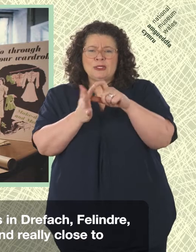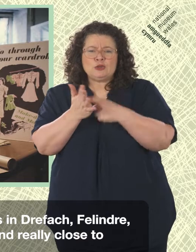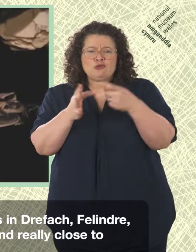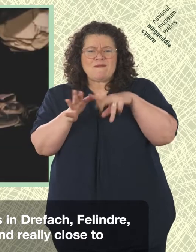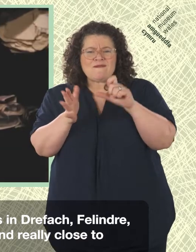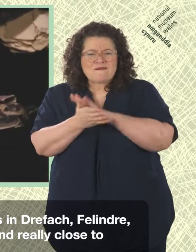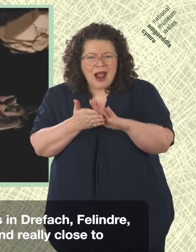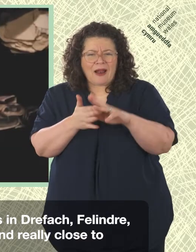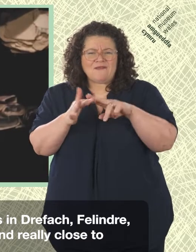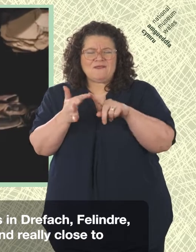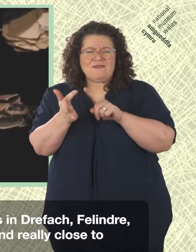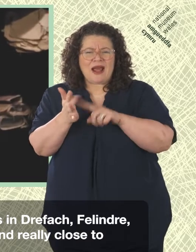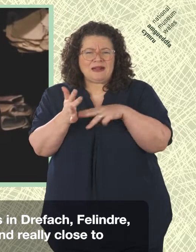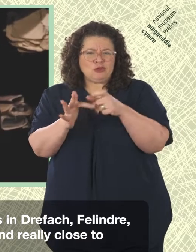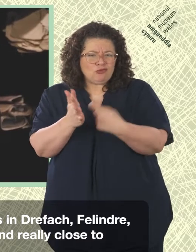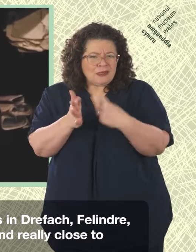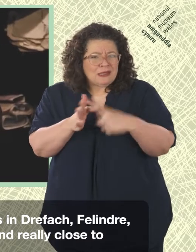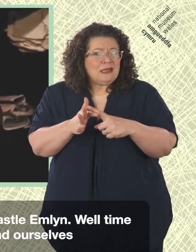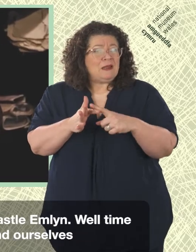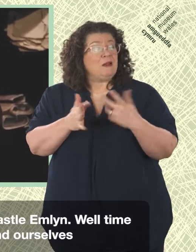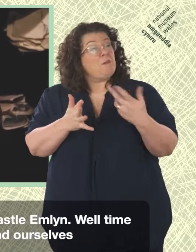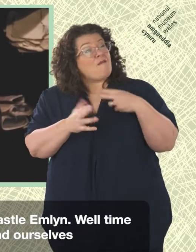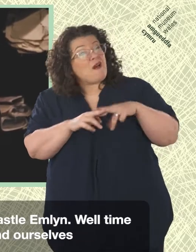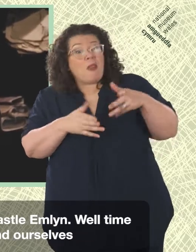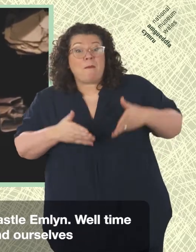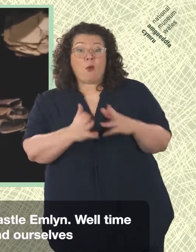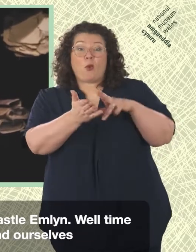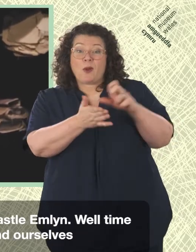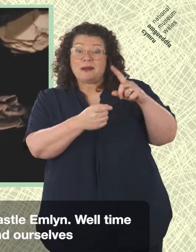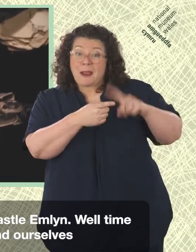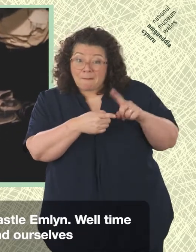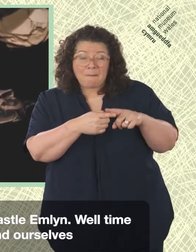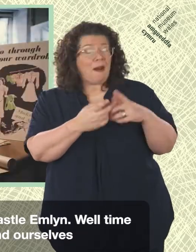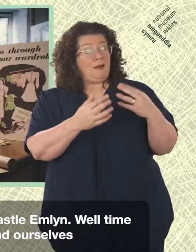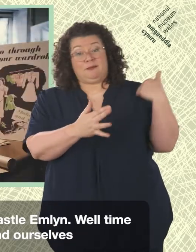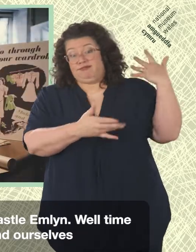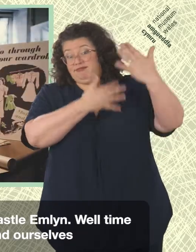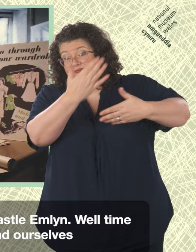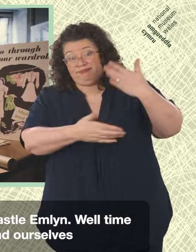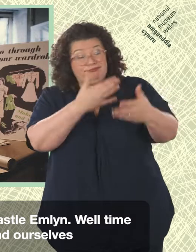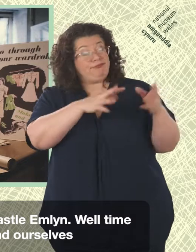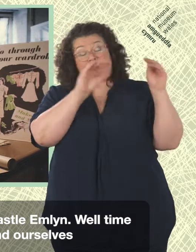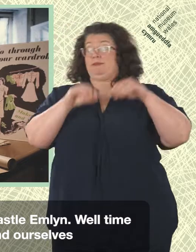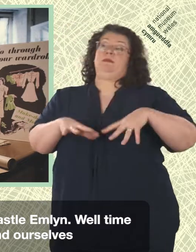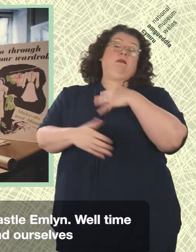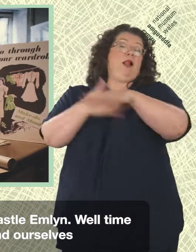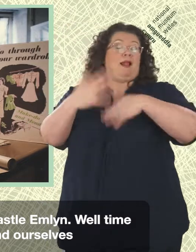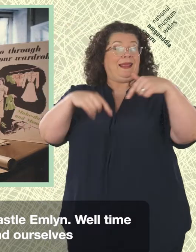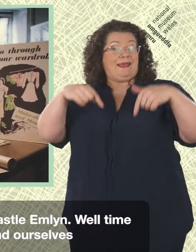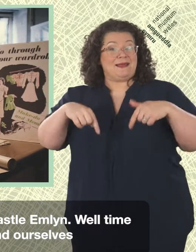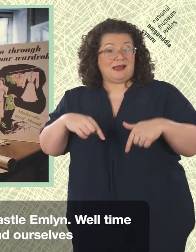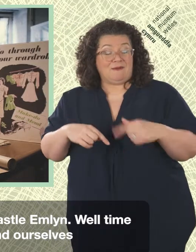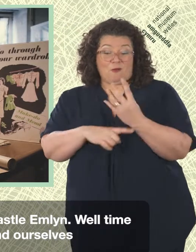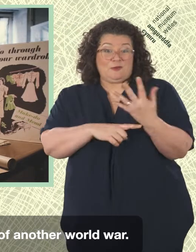Valindre, not too far from Blaenwaun and really close to where my father was born in Newcastle Emlyn. Well, time has flown, and here we